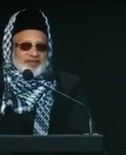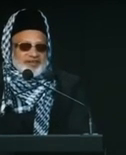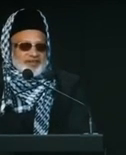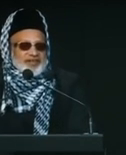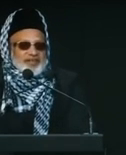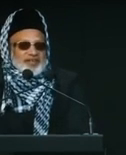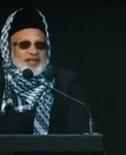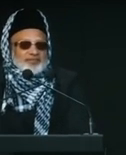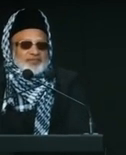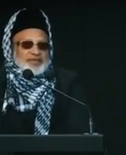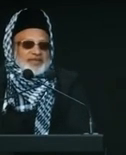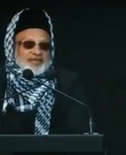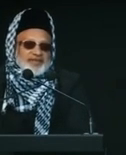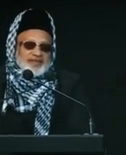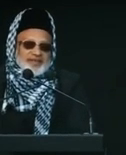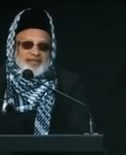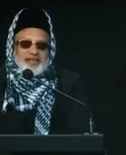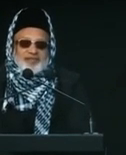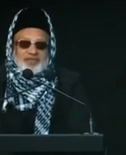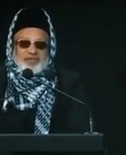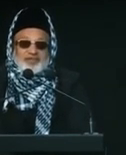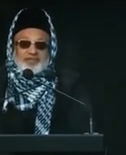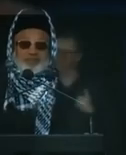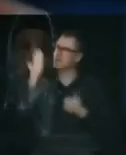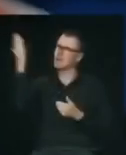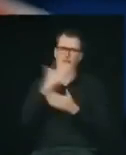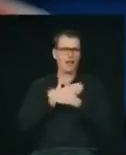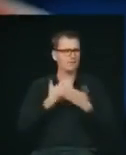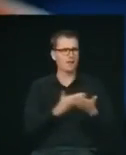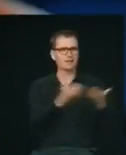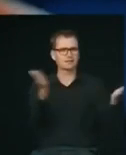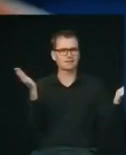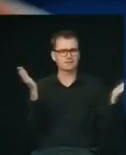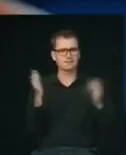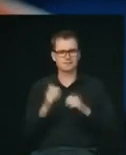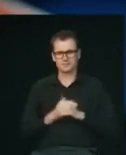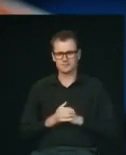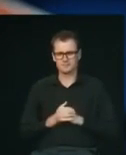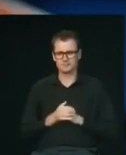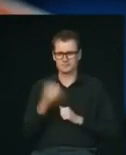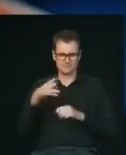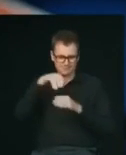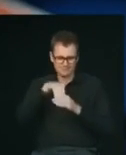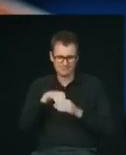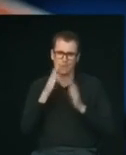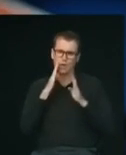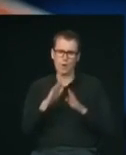another, then He loves me, He loves us. In Holy Quran, Allah says,